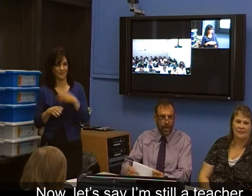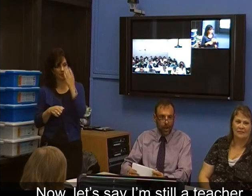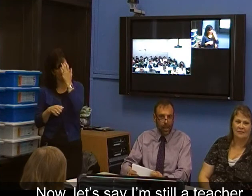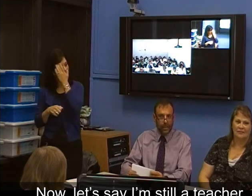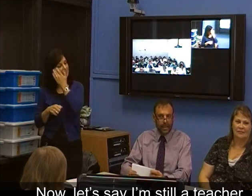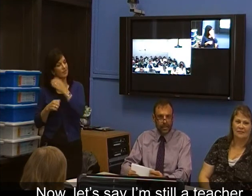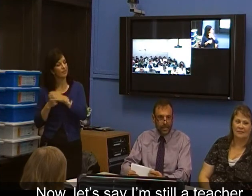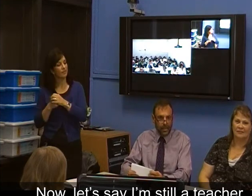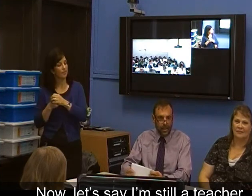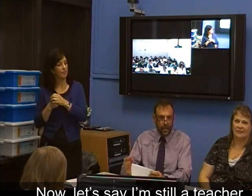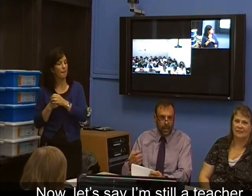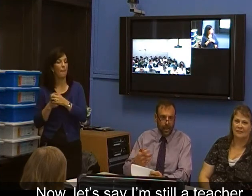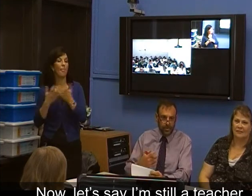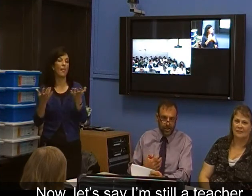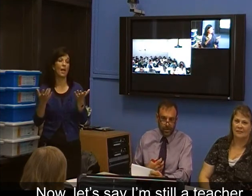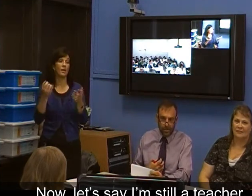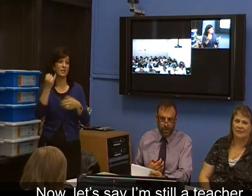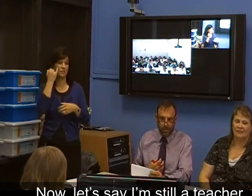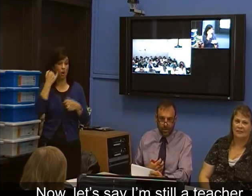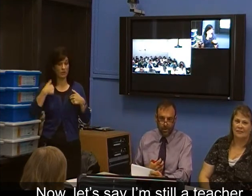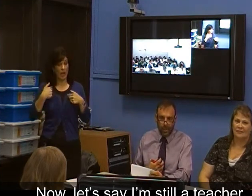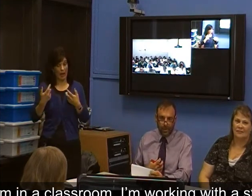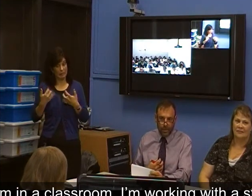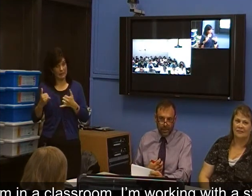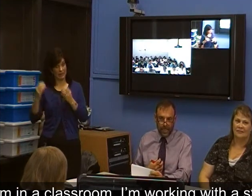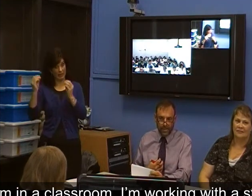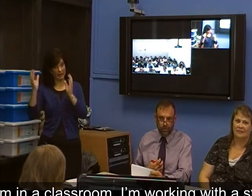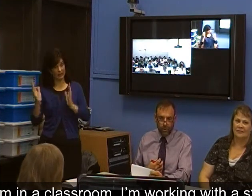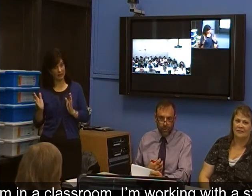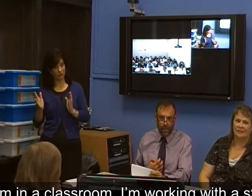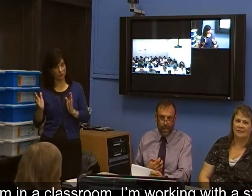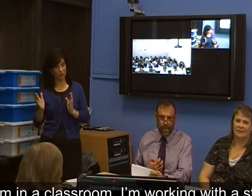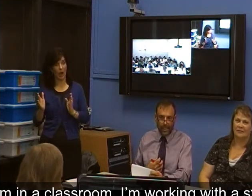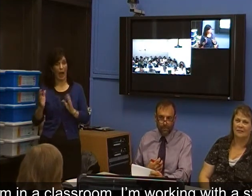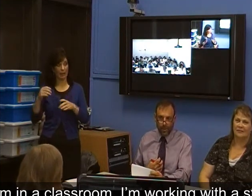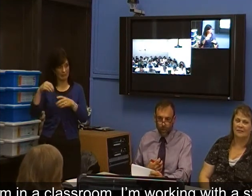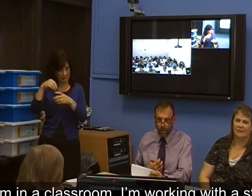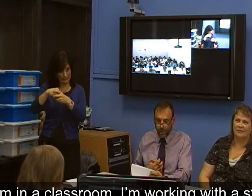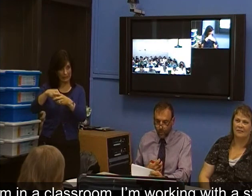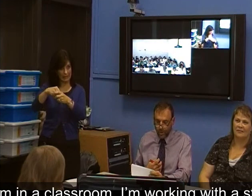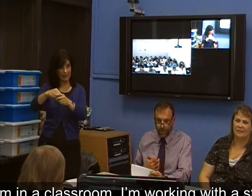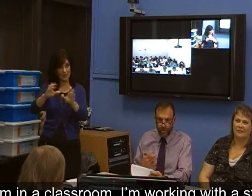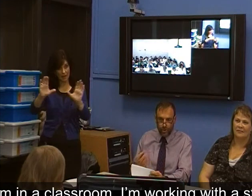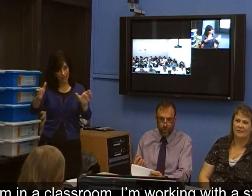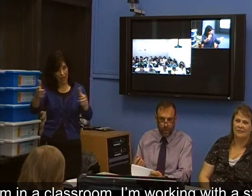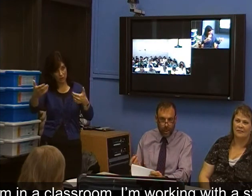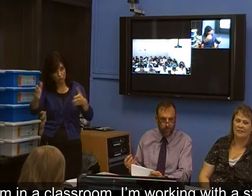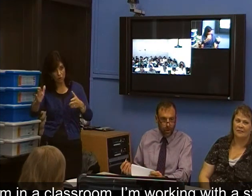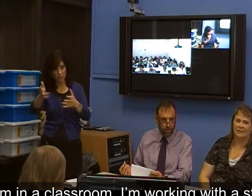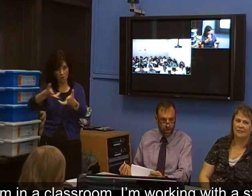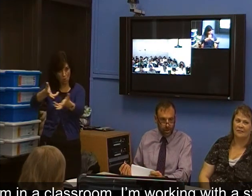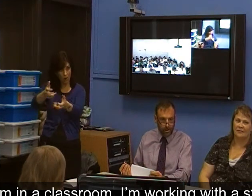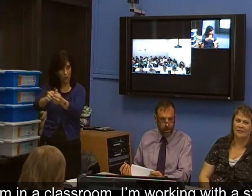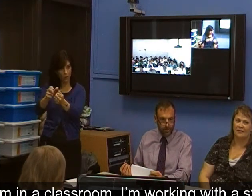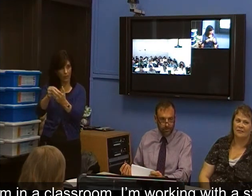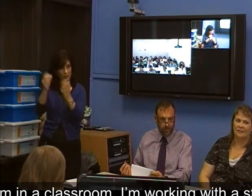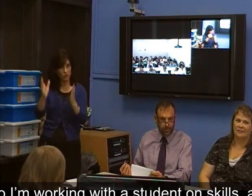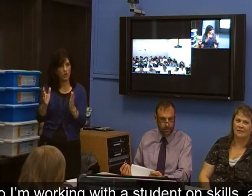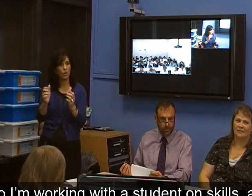Now, let's say I'm still a teacher, I'm in the classroom, I'm working with a student on motor